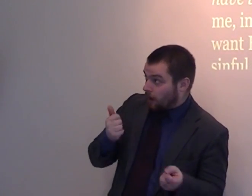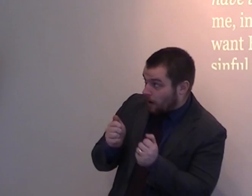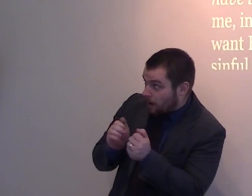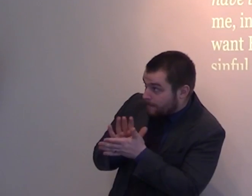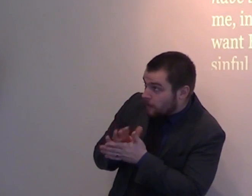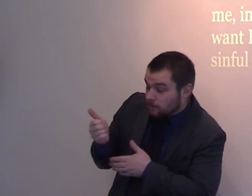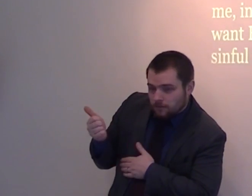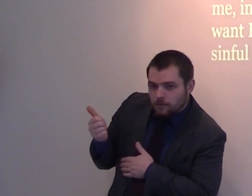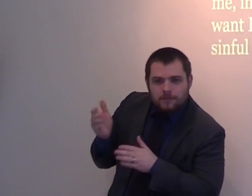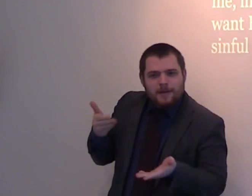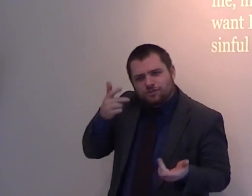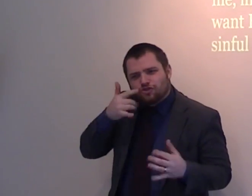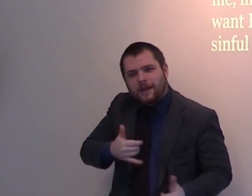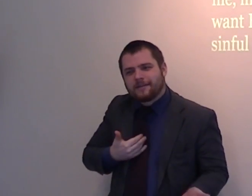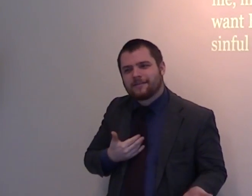I remember, Jesus is near me,